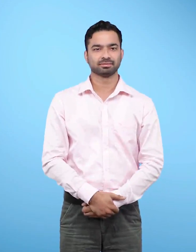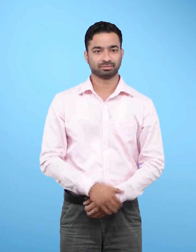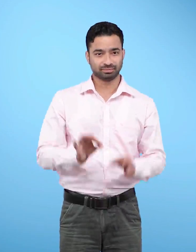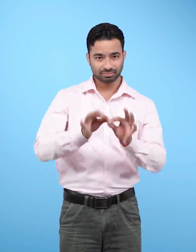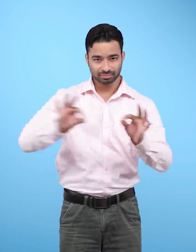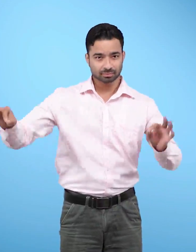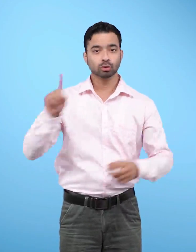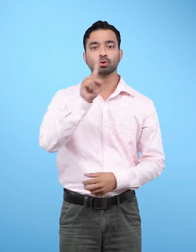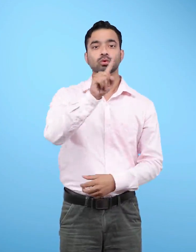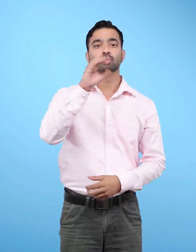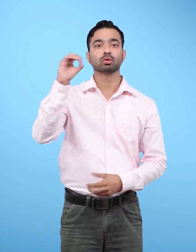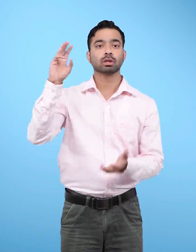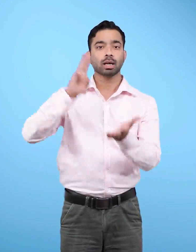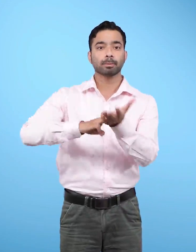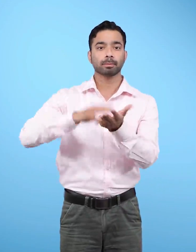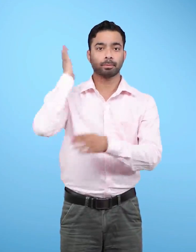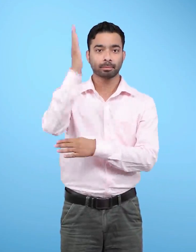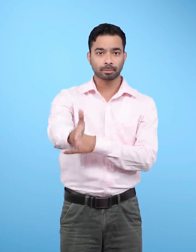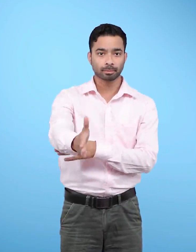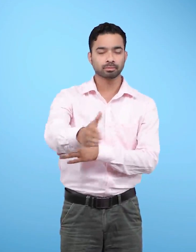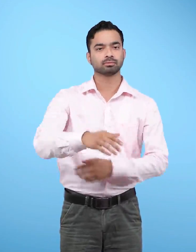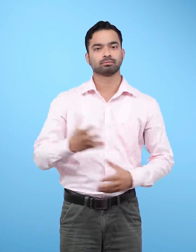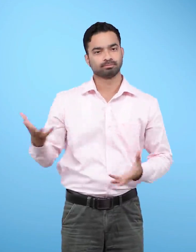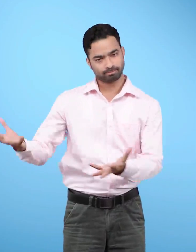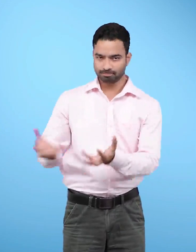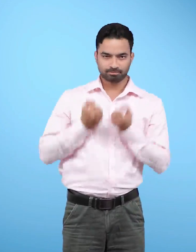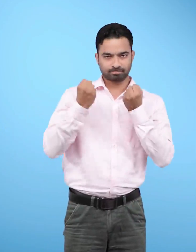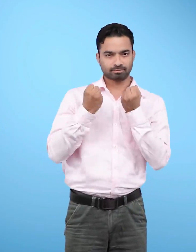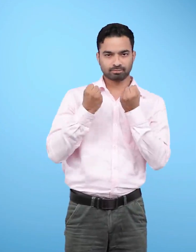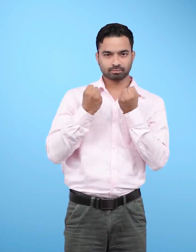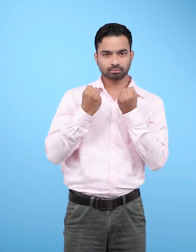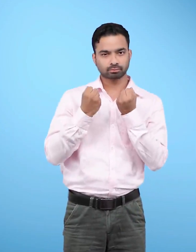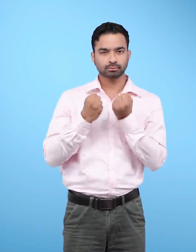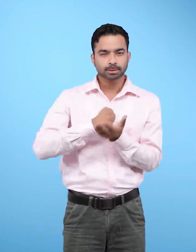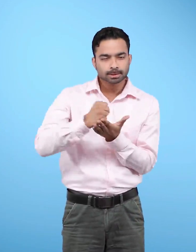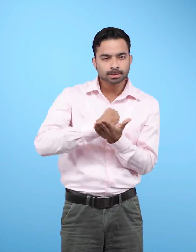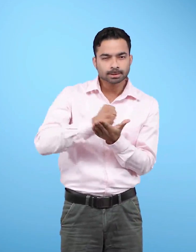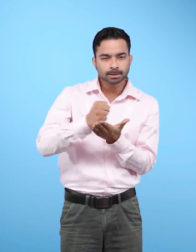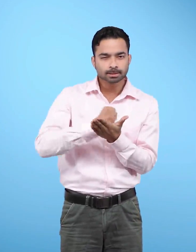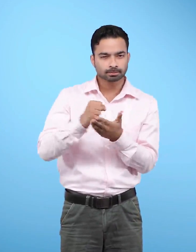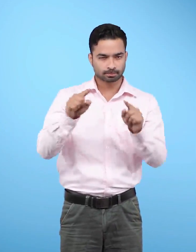He took 100 meters of wire and tried to make different rectangles.